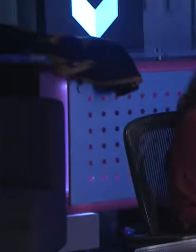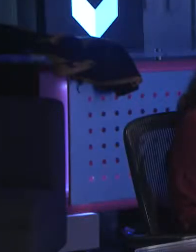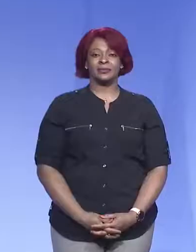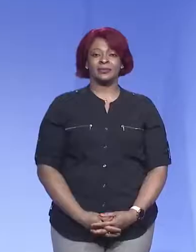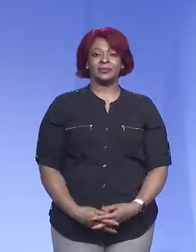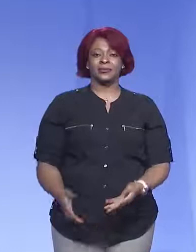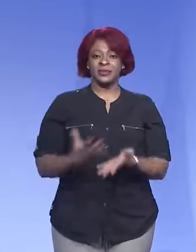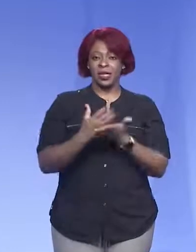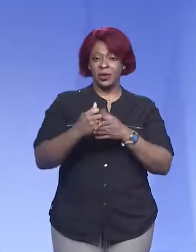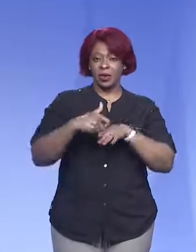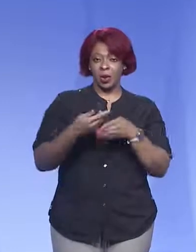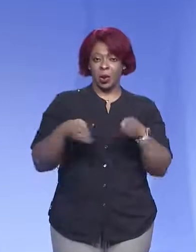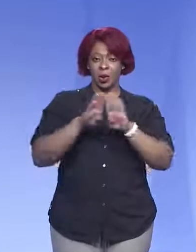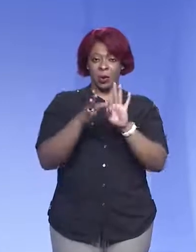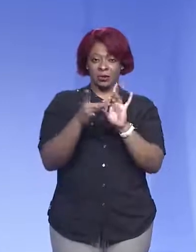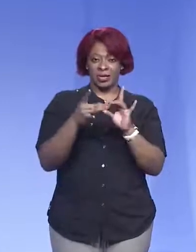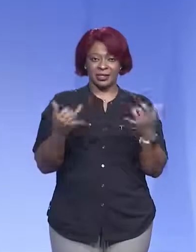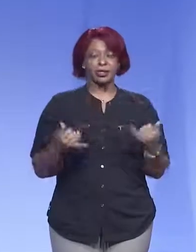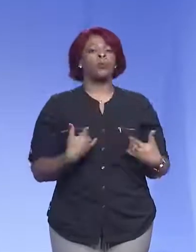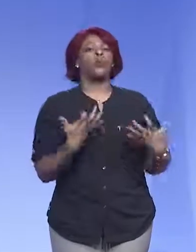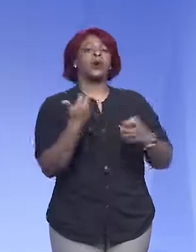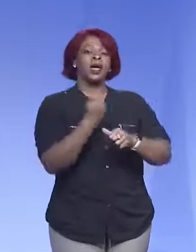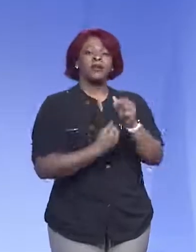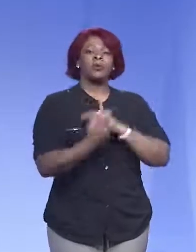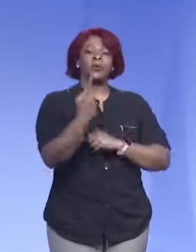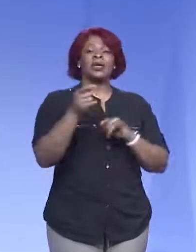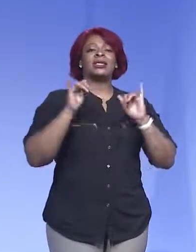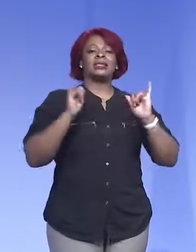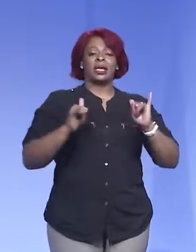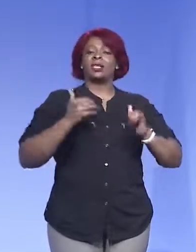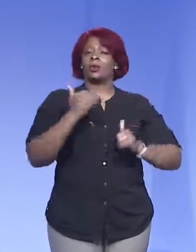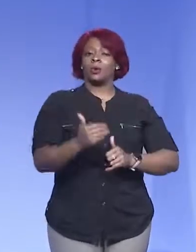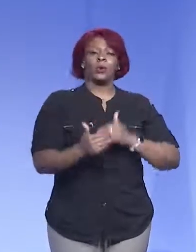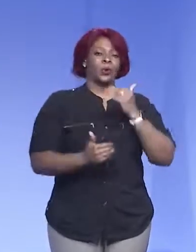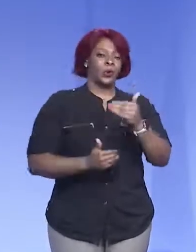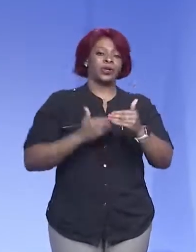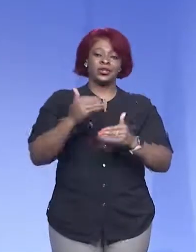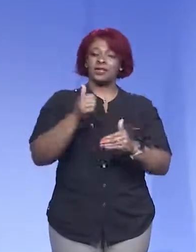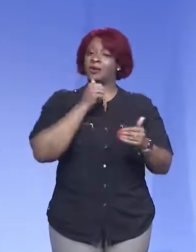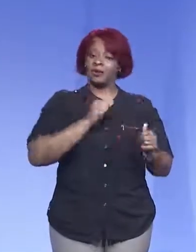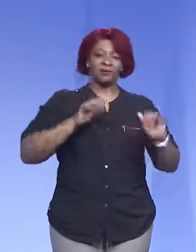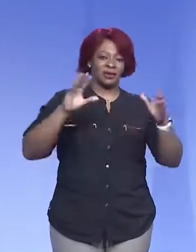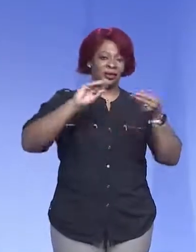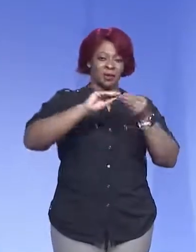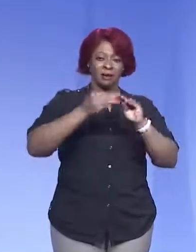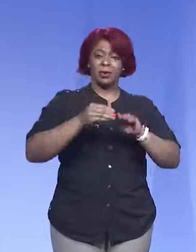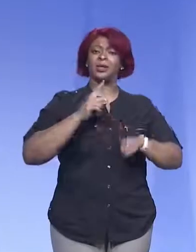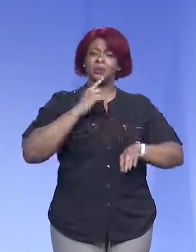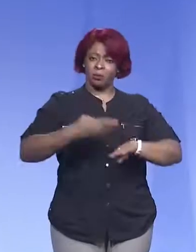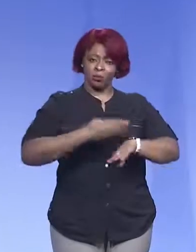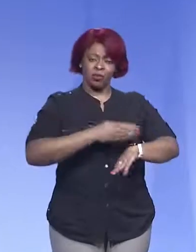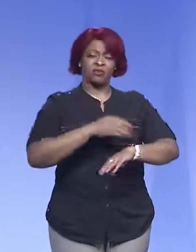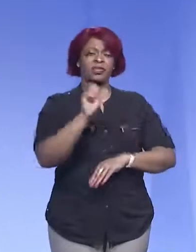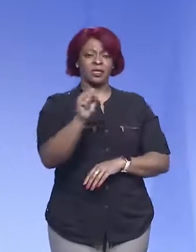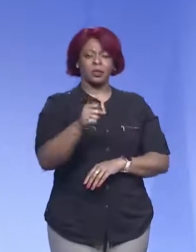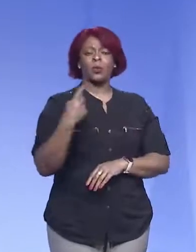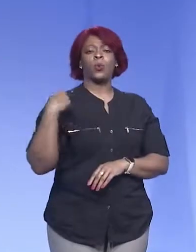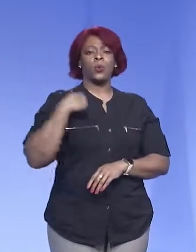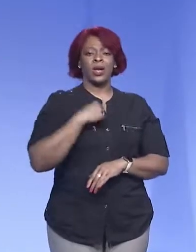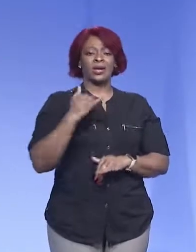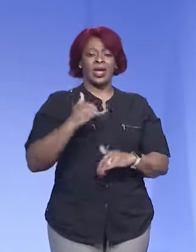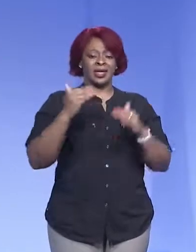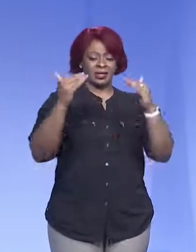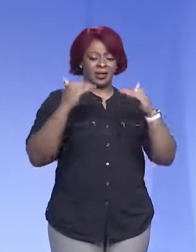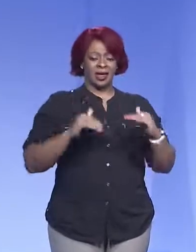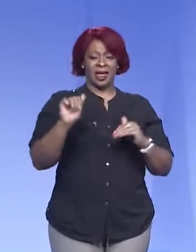today? Just, we want everyone to stay the course. The numbers are improving. We are down to